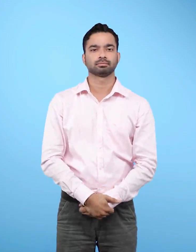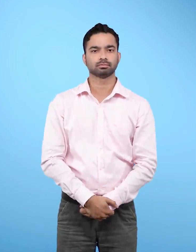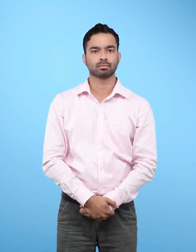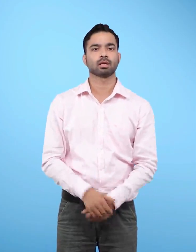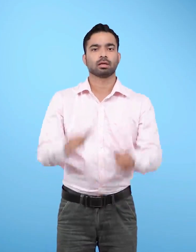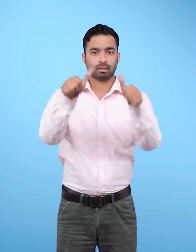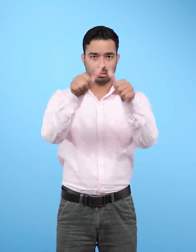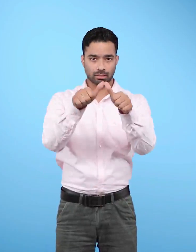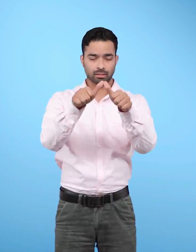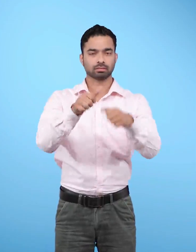A.